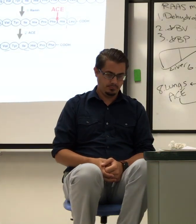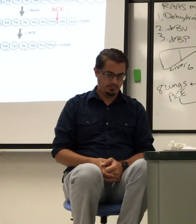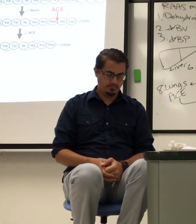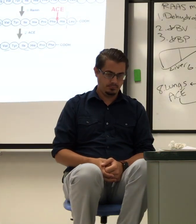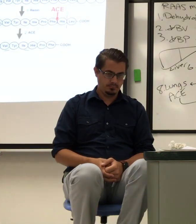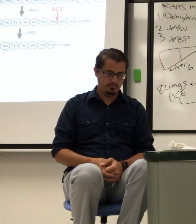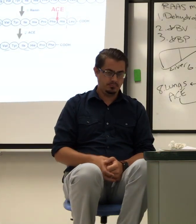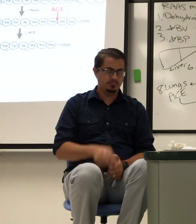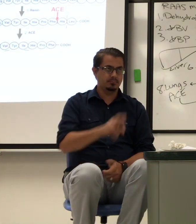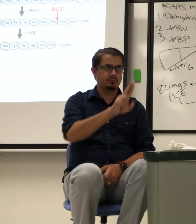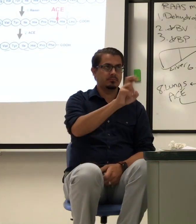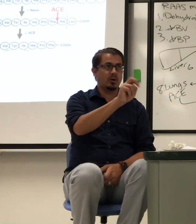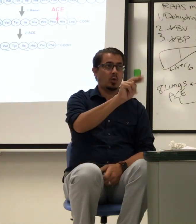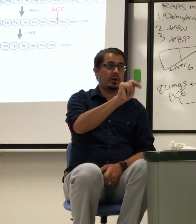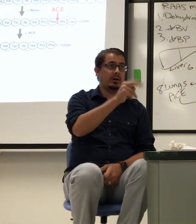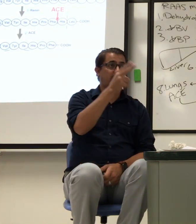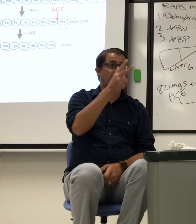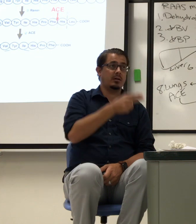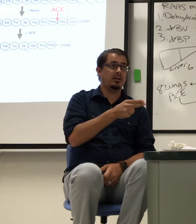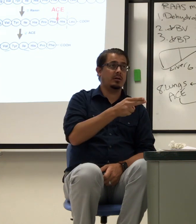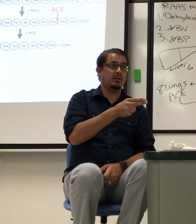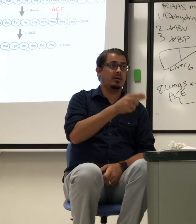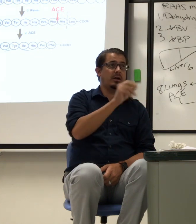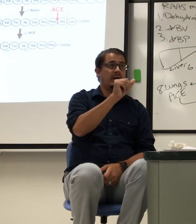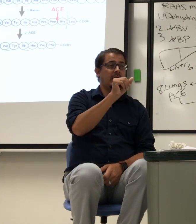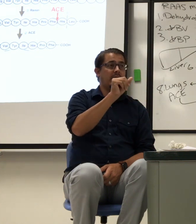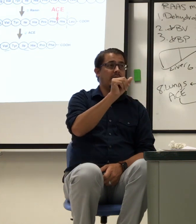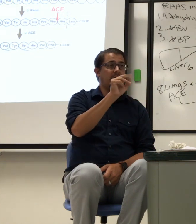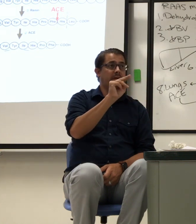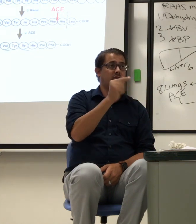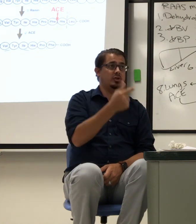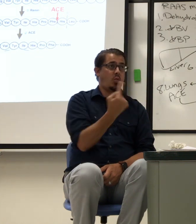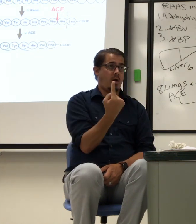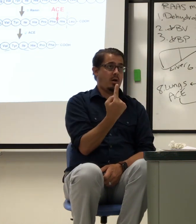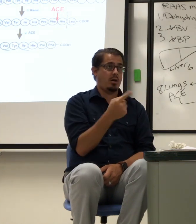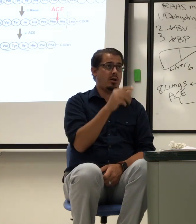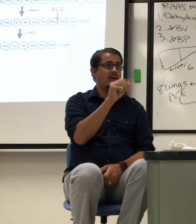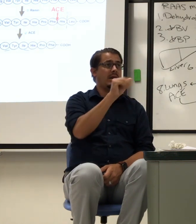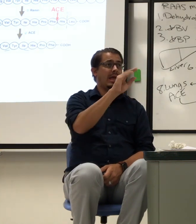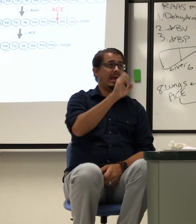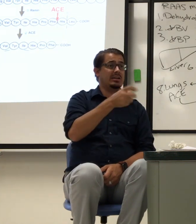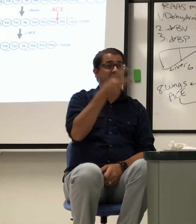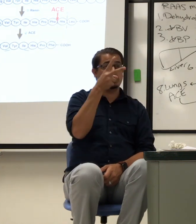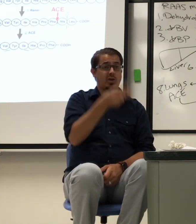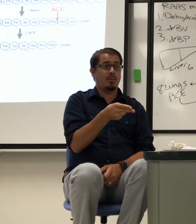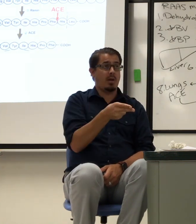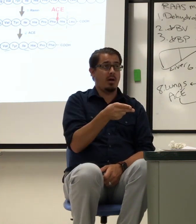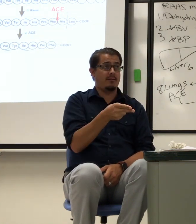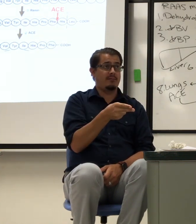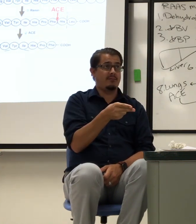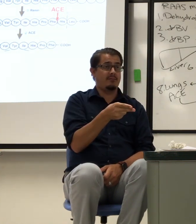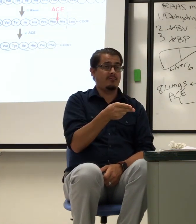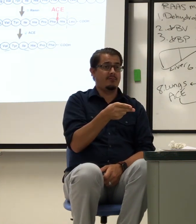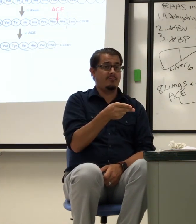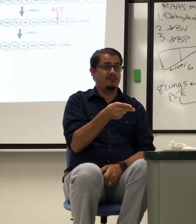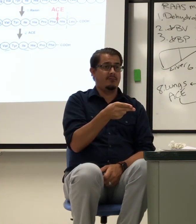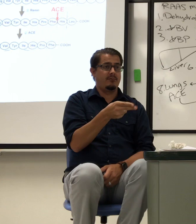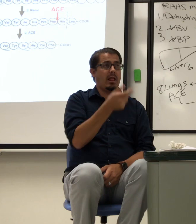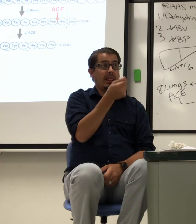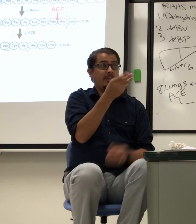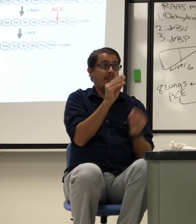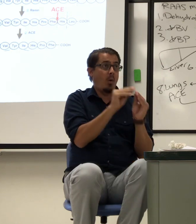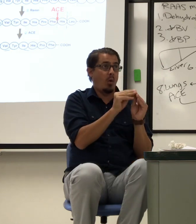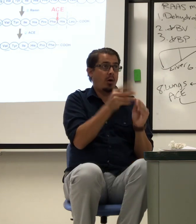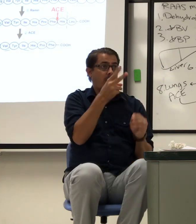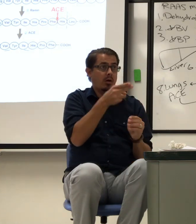Renin cleaved angiotensinogen to angiotensin 1. Then ACE just chopped off a little bit